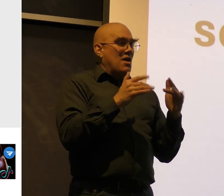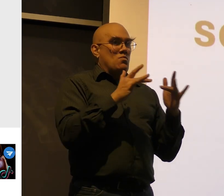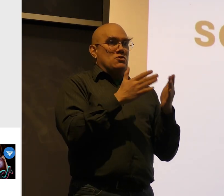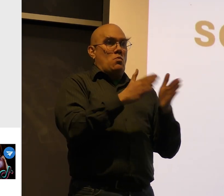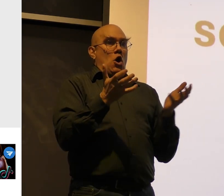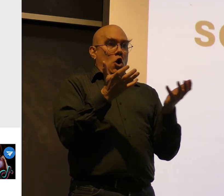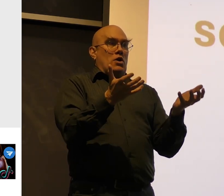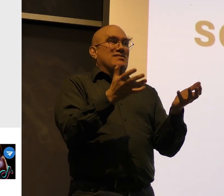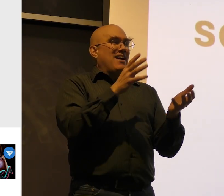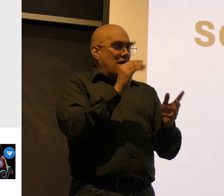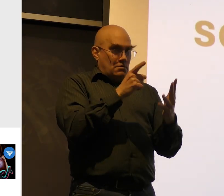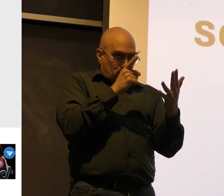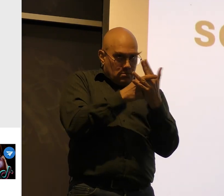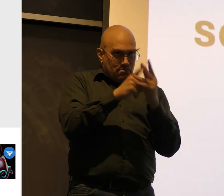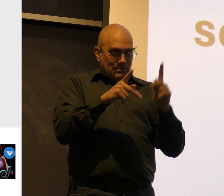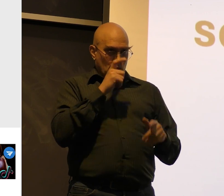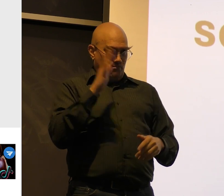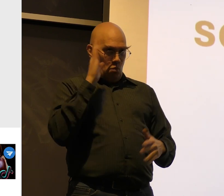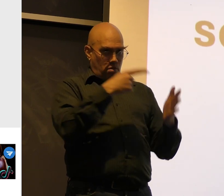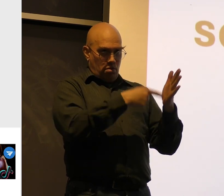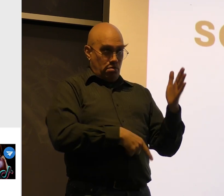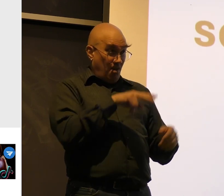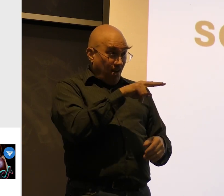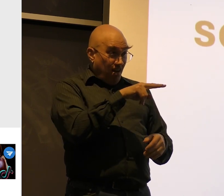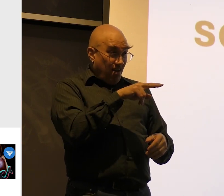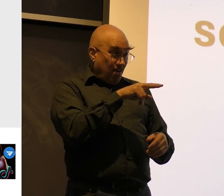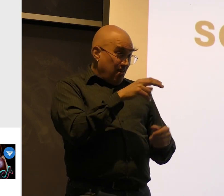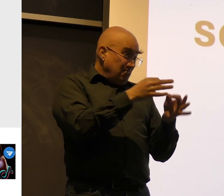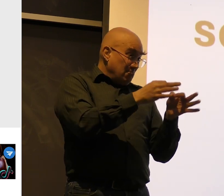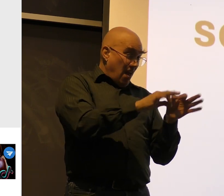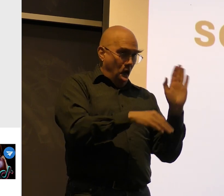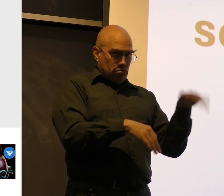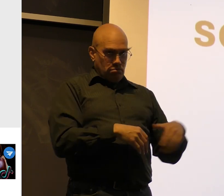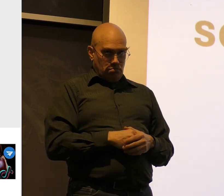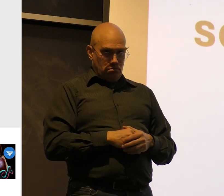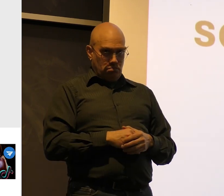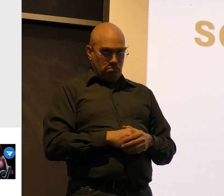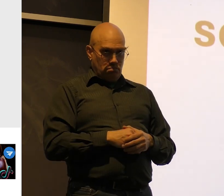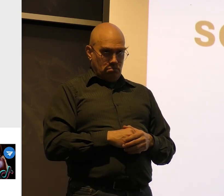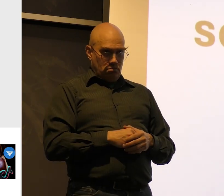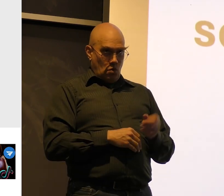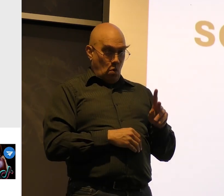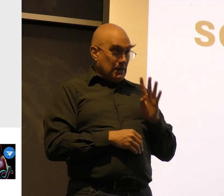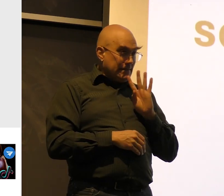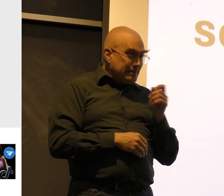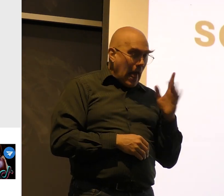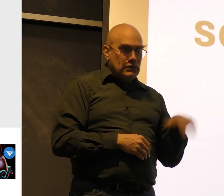well, and it's great. They reach a large audience. They can get their message through to an audience who can understand their spoken